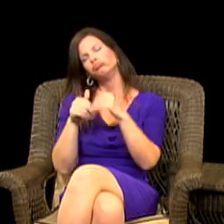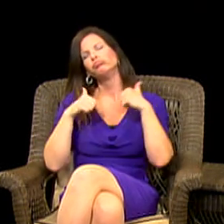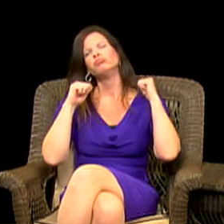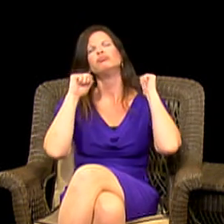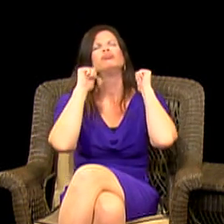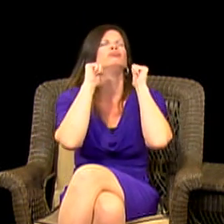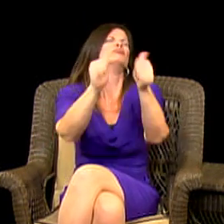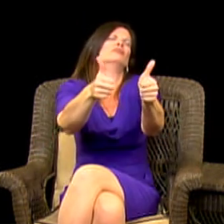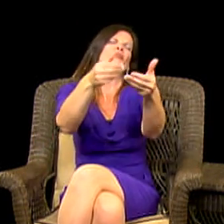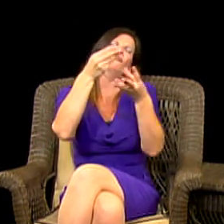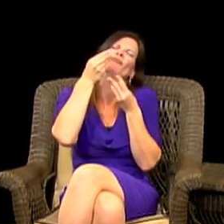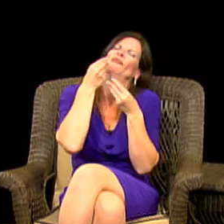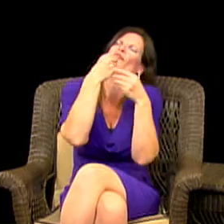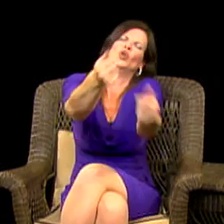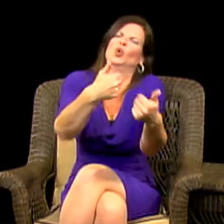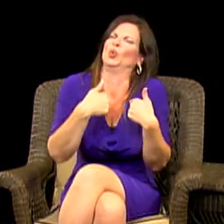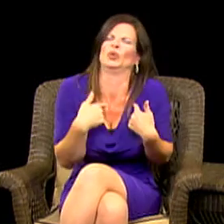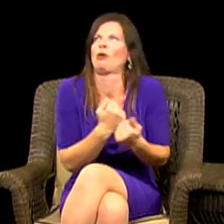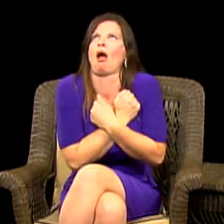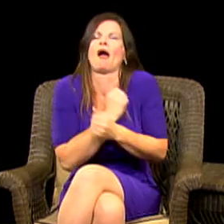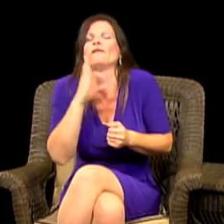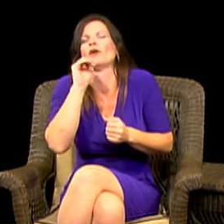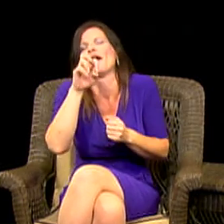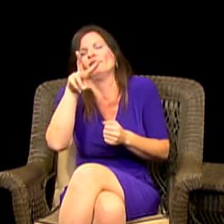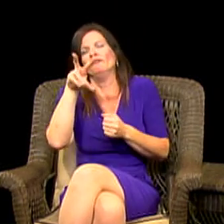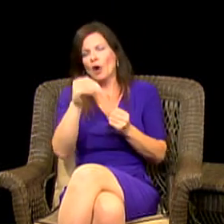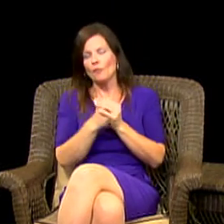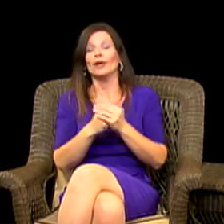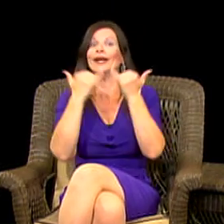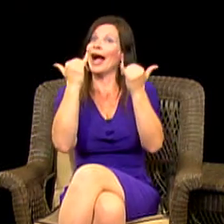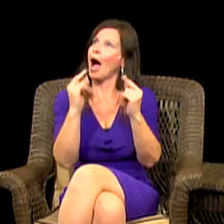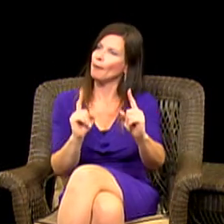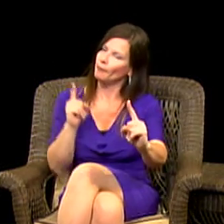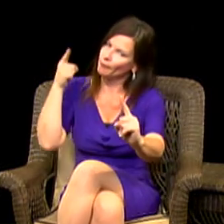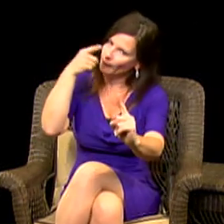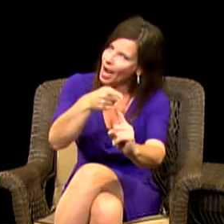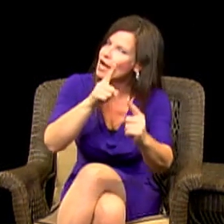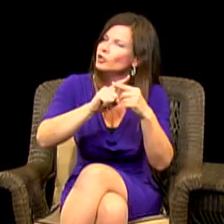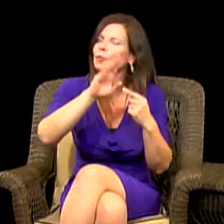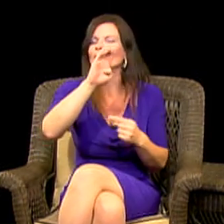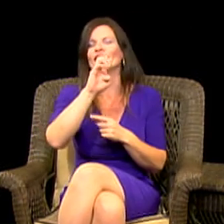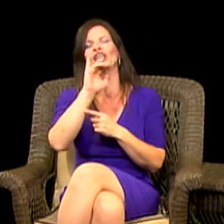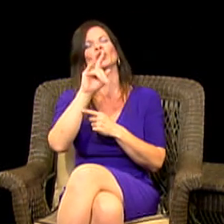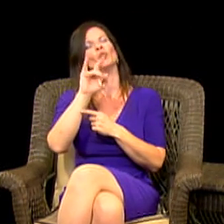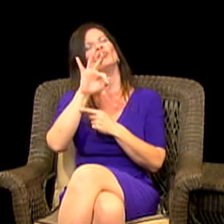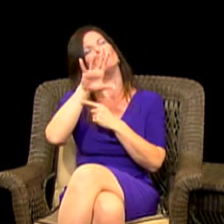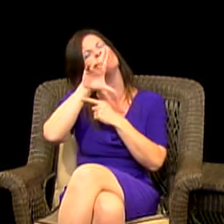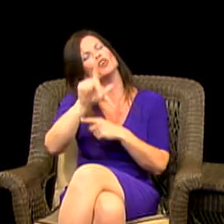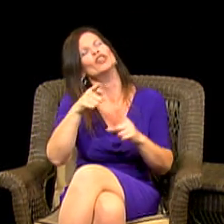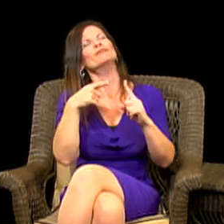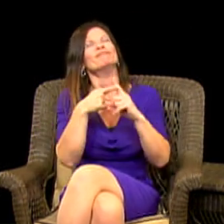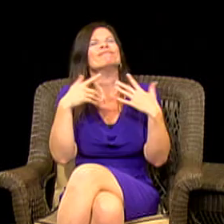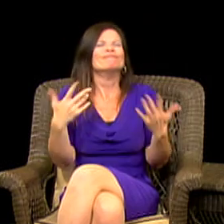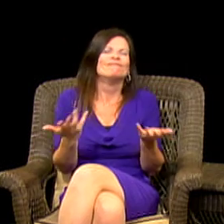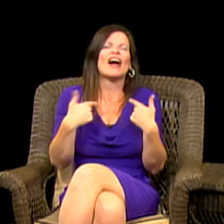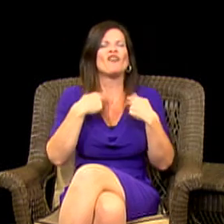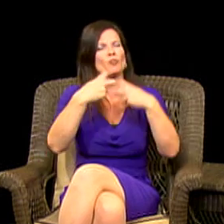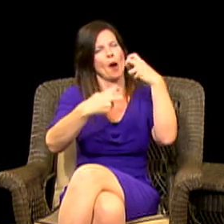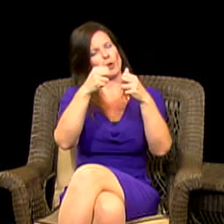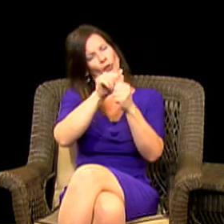they really are fluent in sign language. They are qualified. I really do love their interpreters. And my point about this